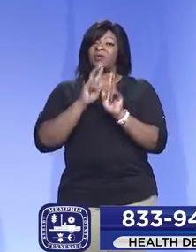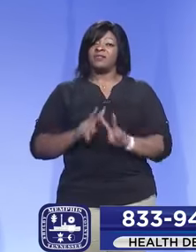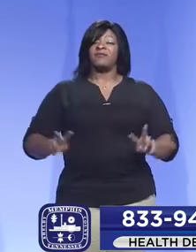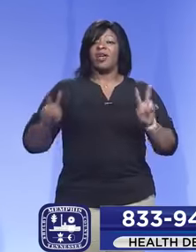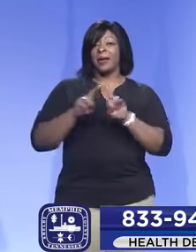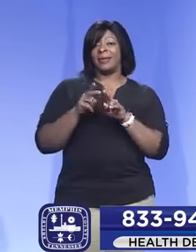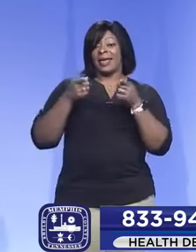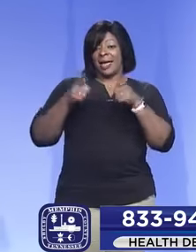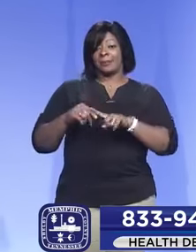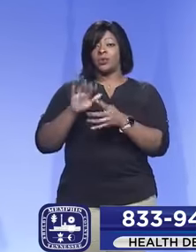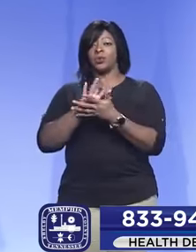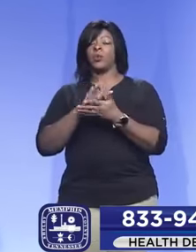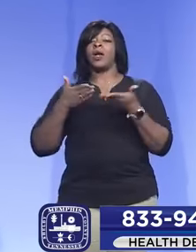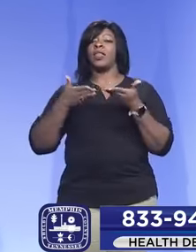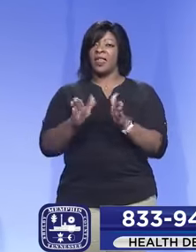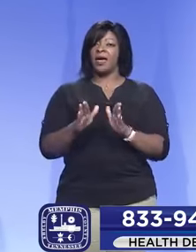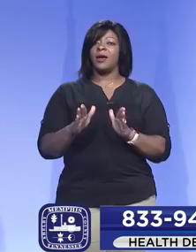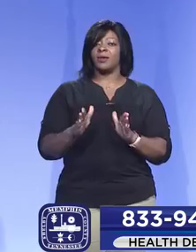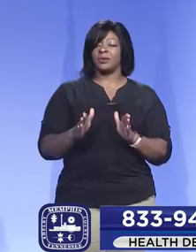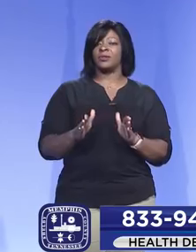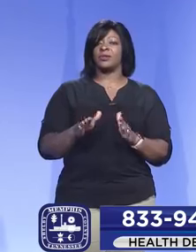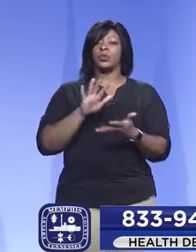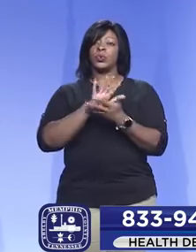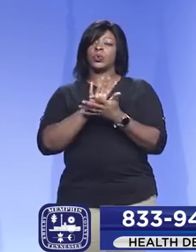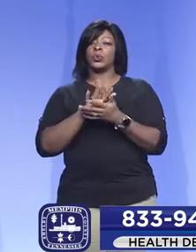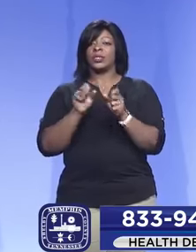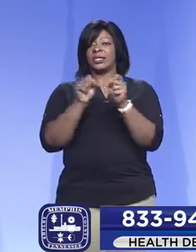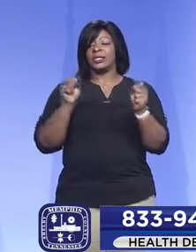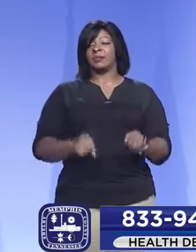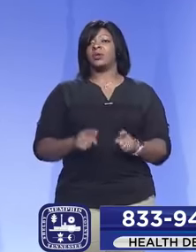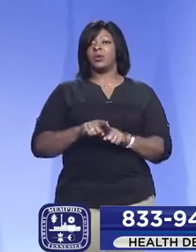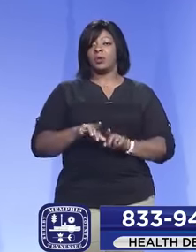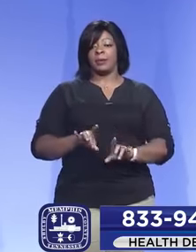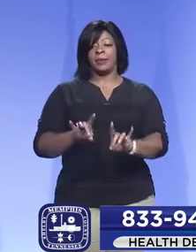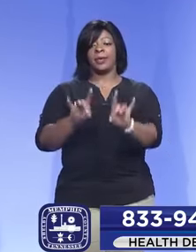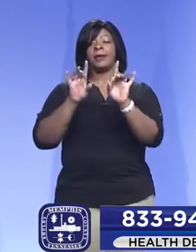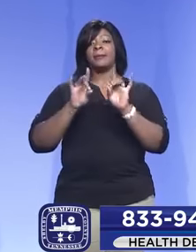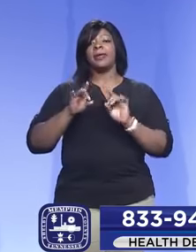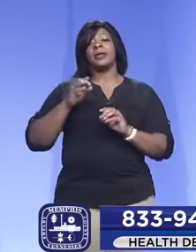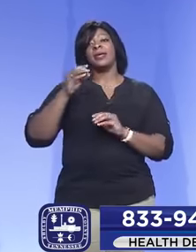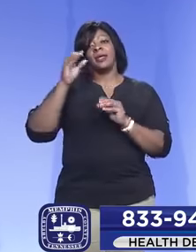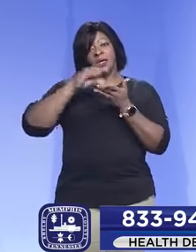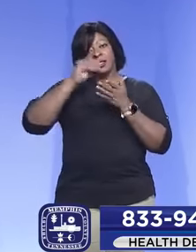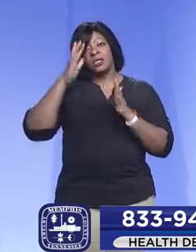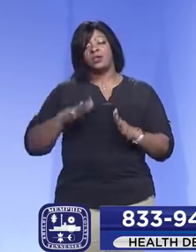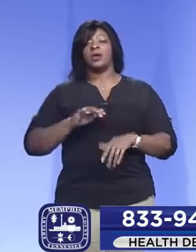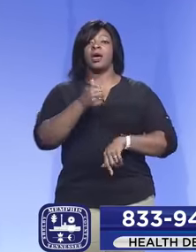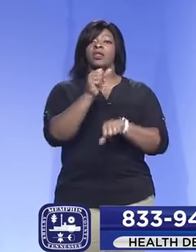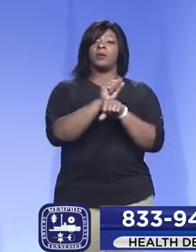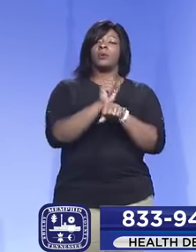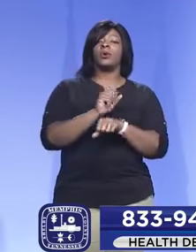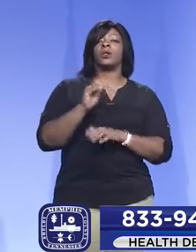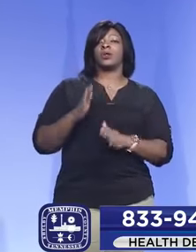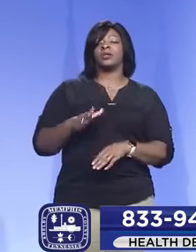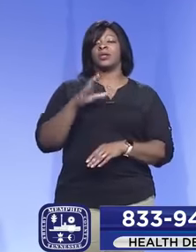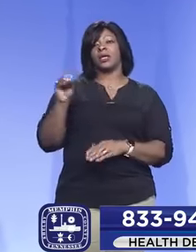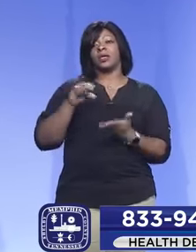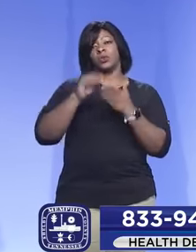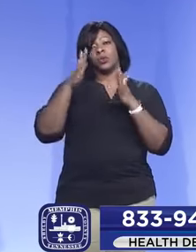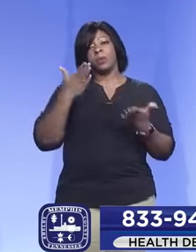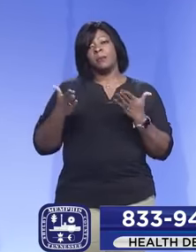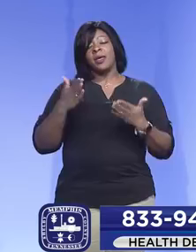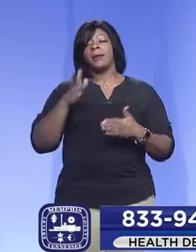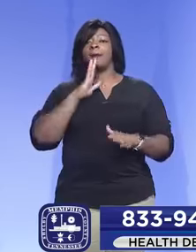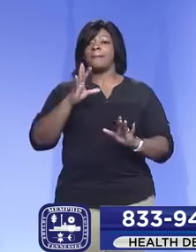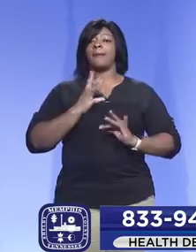schools is it allows the school system to pick up teachers, other employees as well as students who may